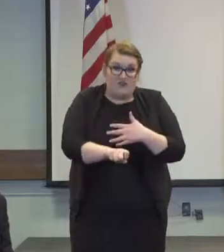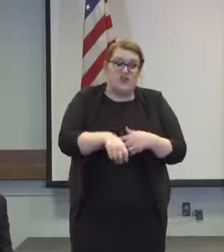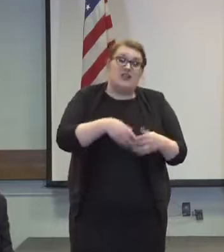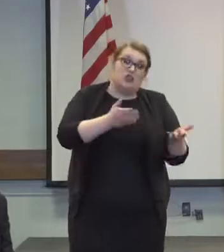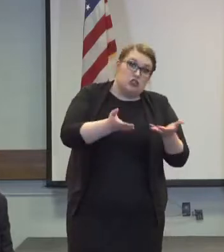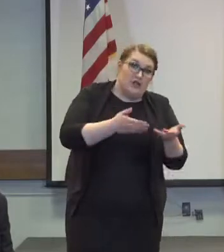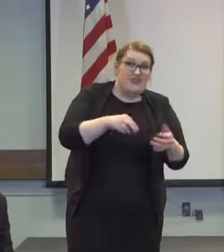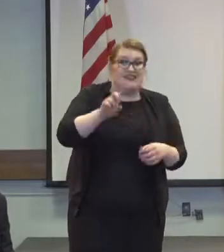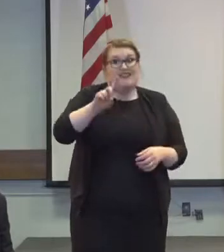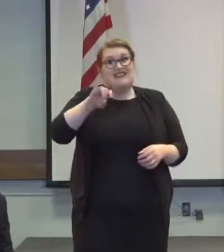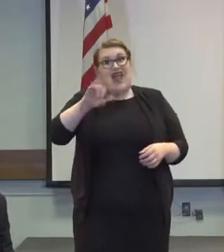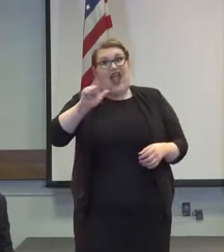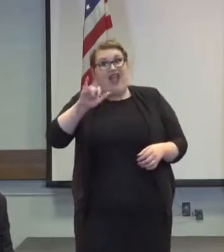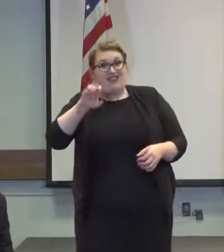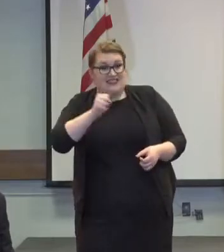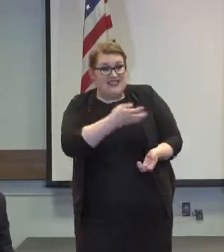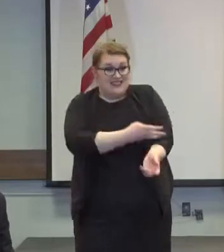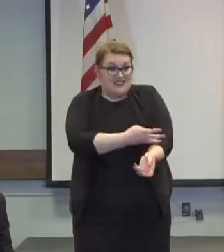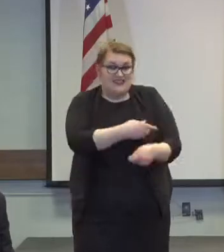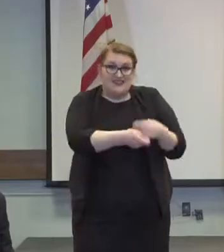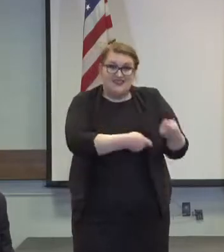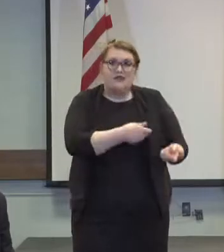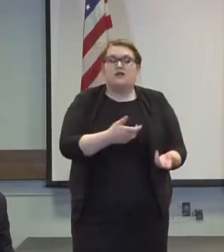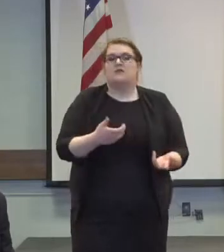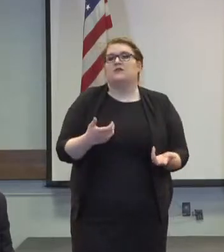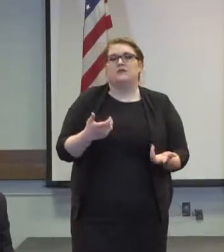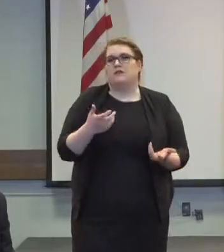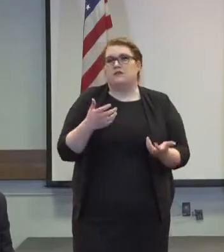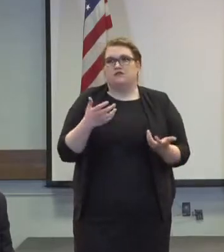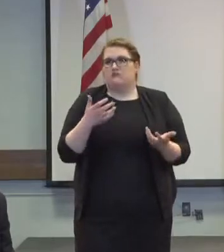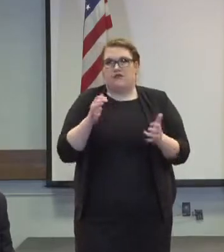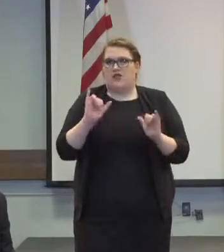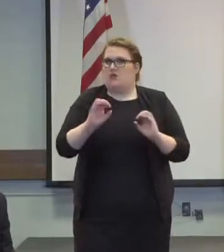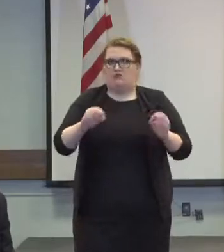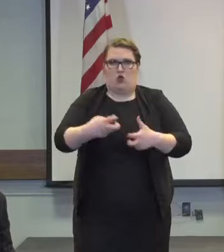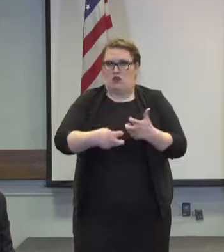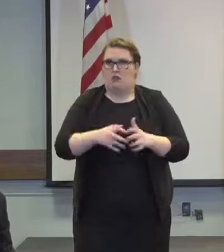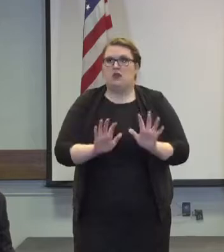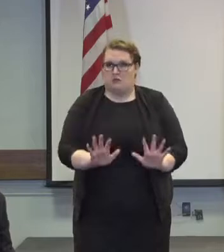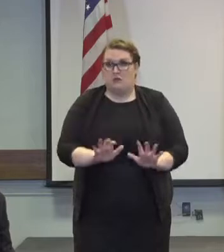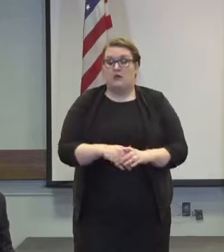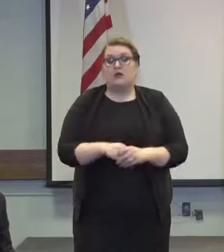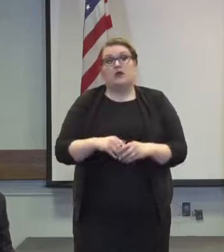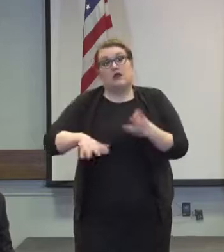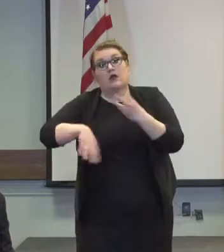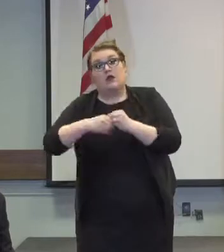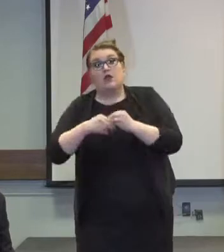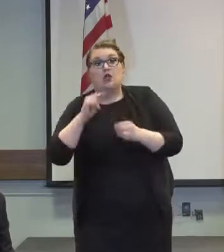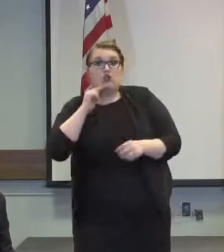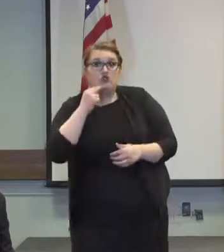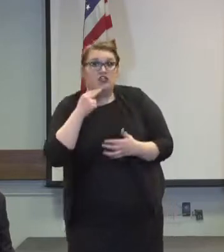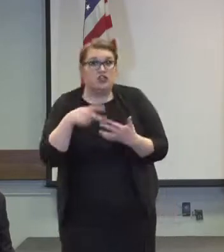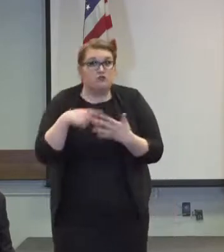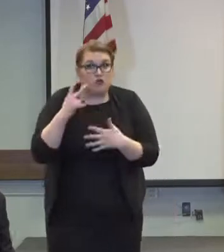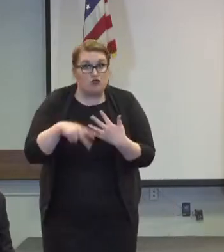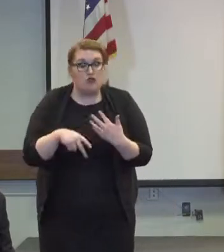dialysis. There will be no questions, and there won't be any issues. Supplemental nutrition